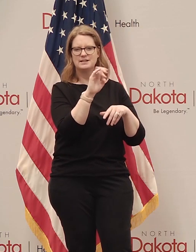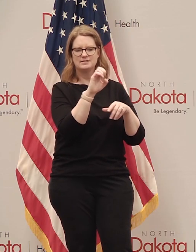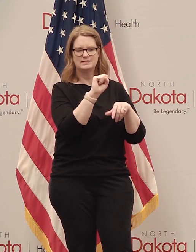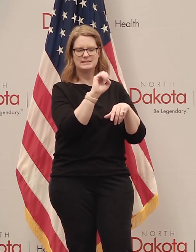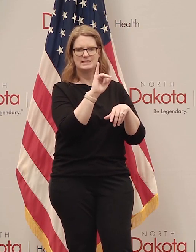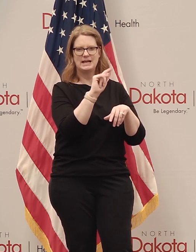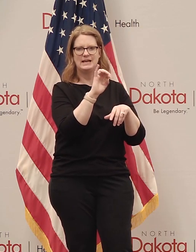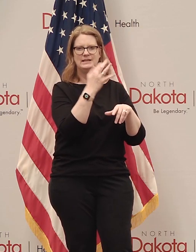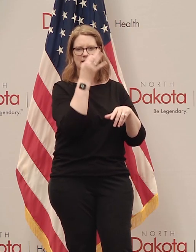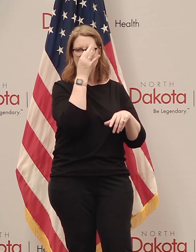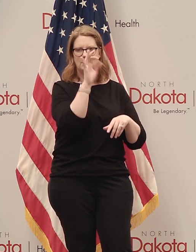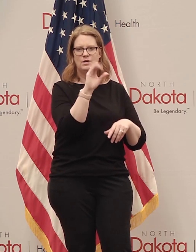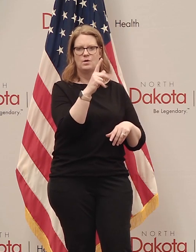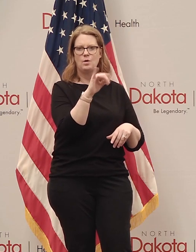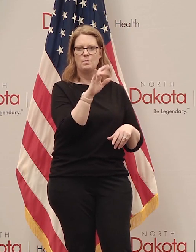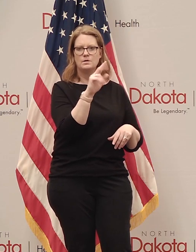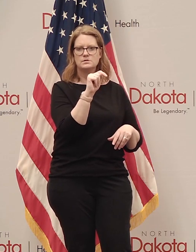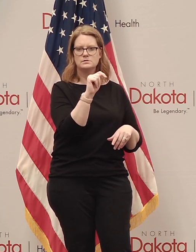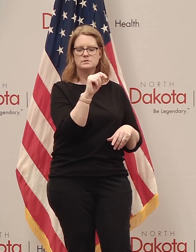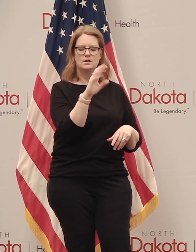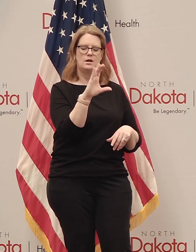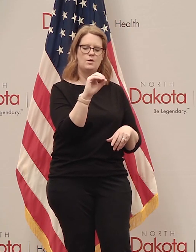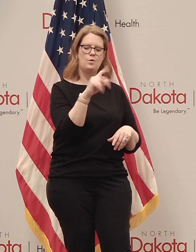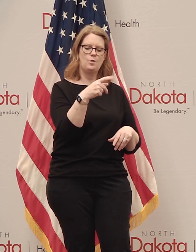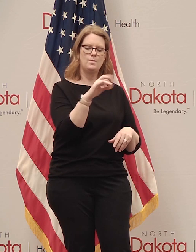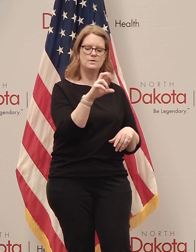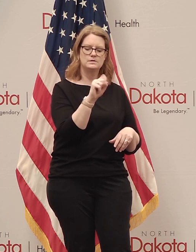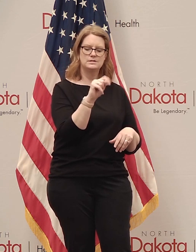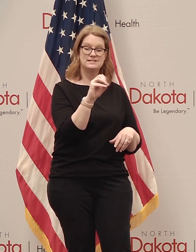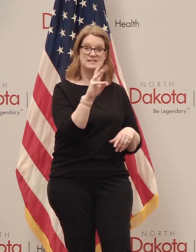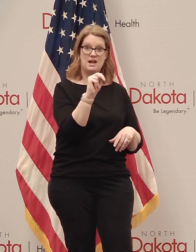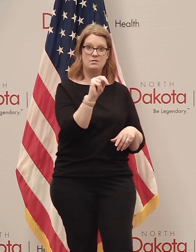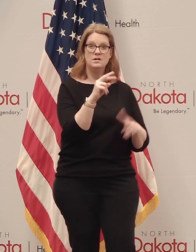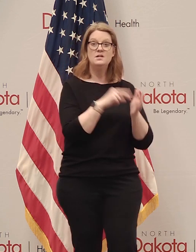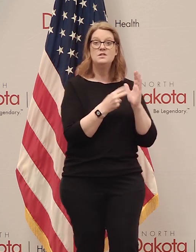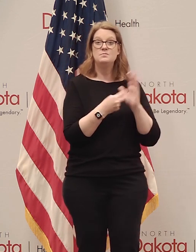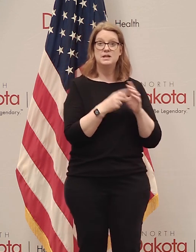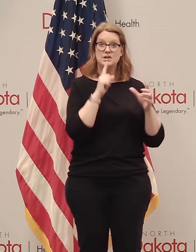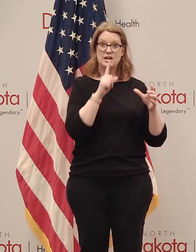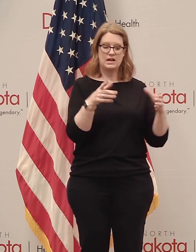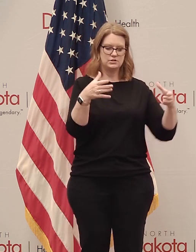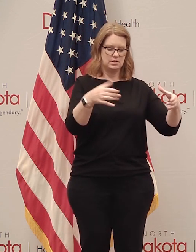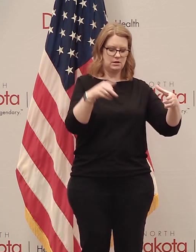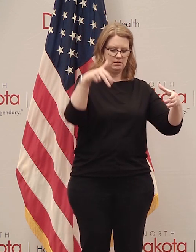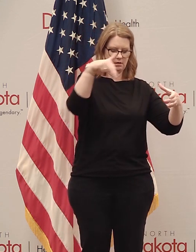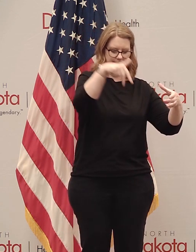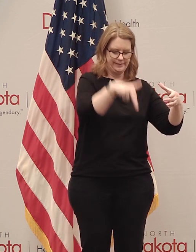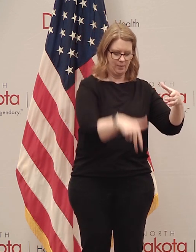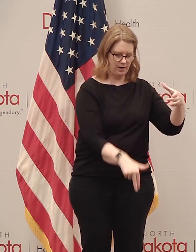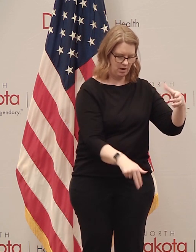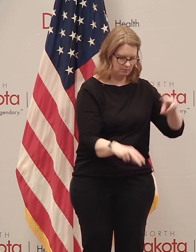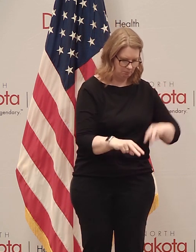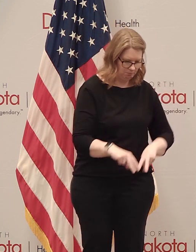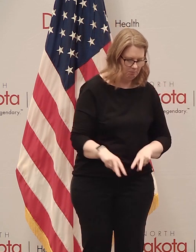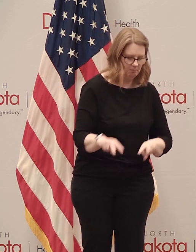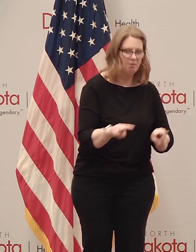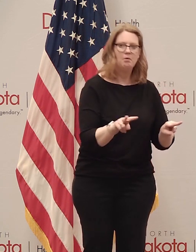there, try to get there this summer. You can actually go down in a missile site, and it's frozen in time. It's as they left it when